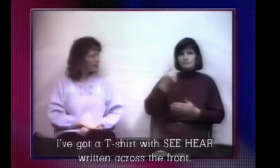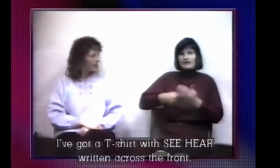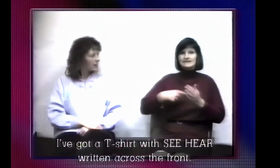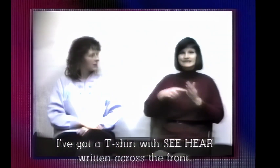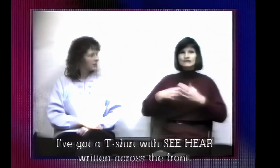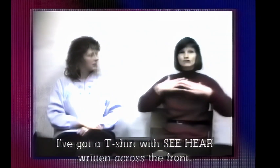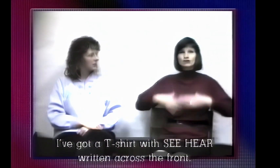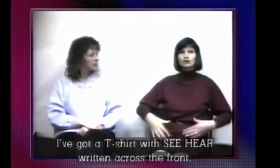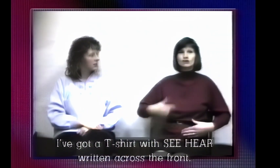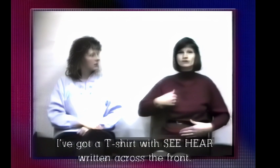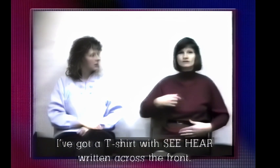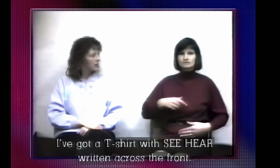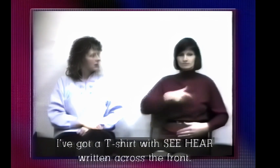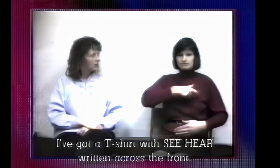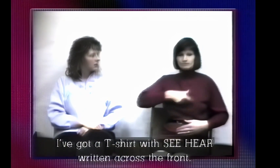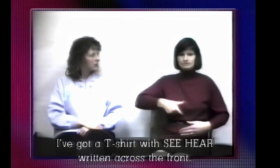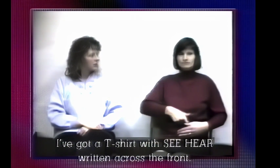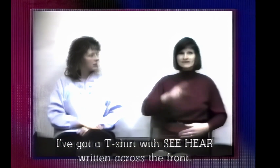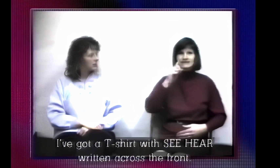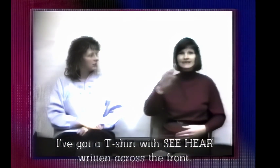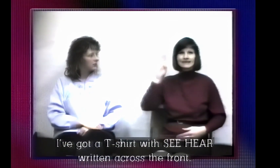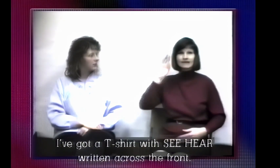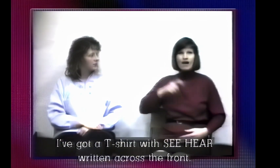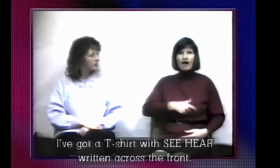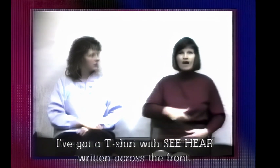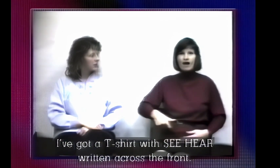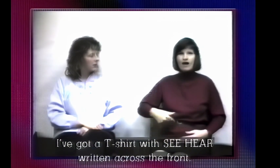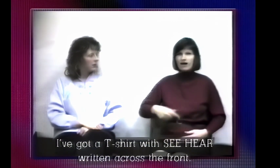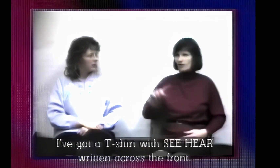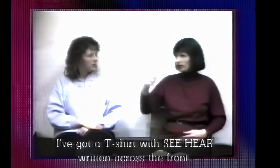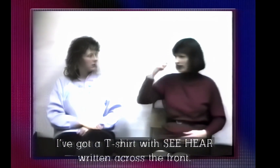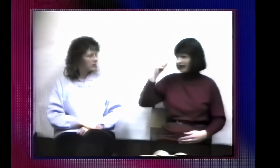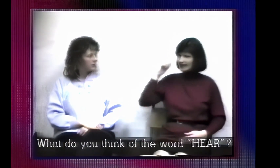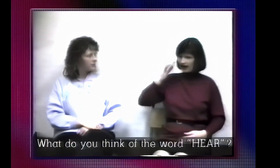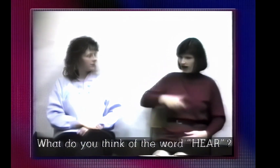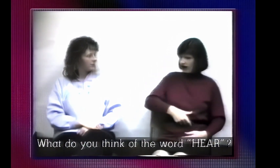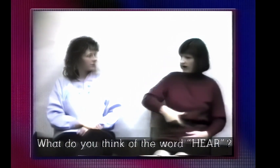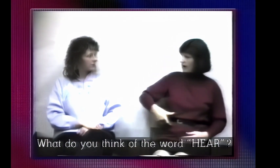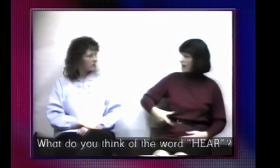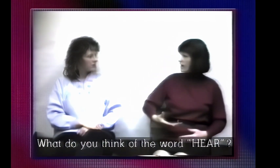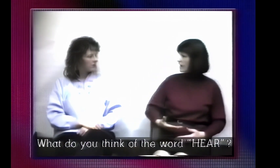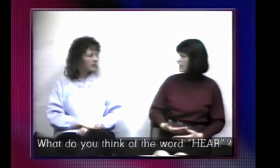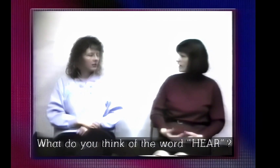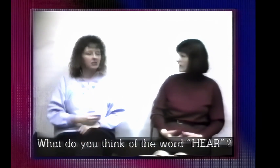Right, I bought a t-shirt with "See Here" written across the front. Now looking at it, what do you think of the word "here"?